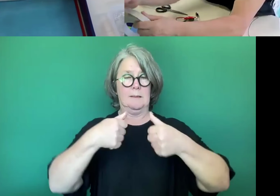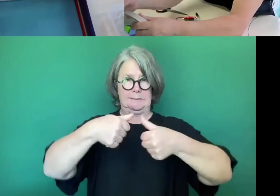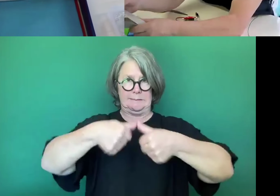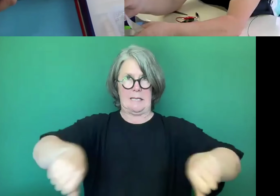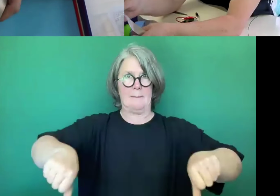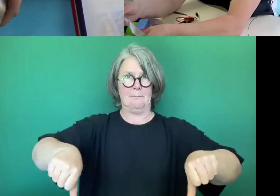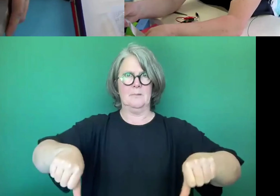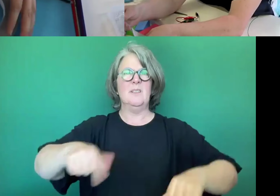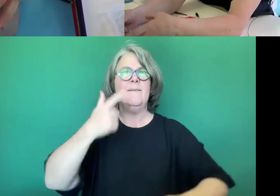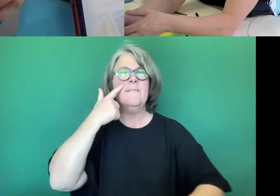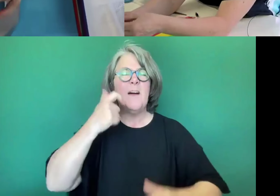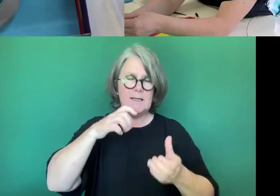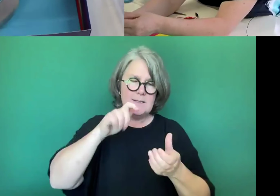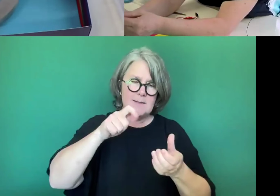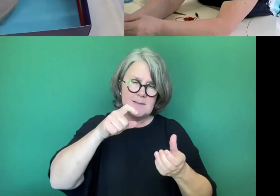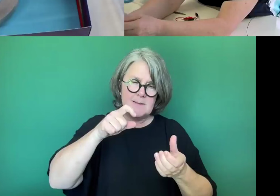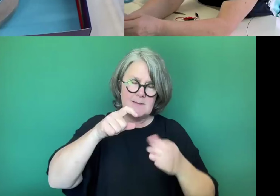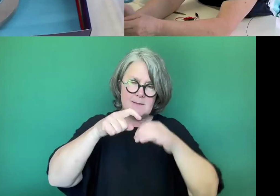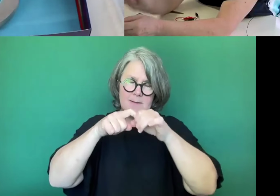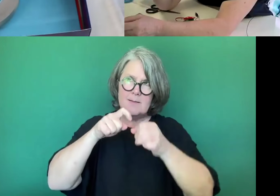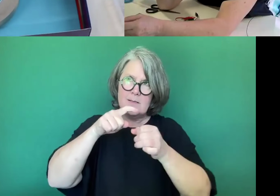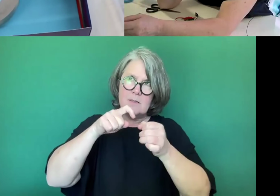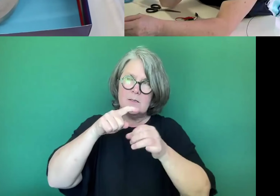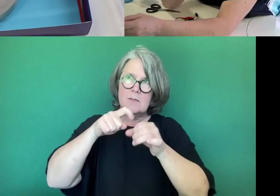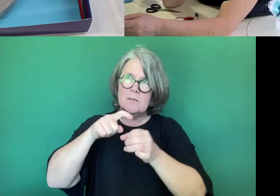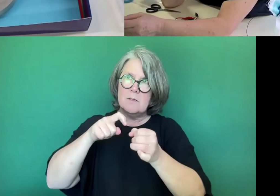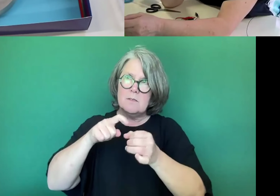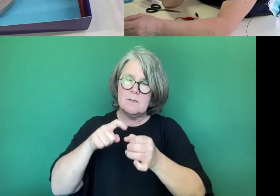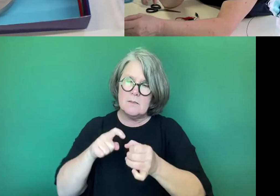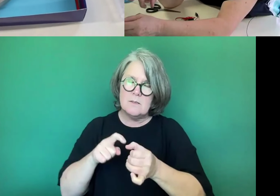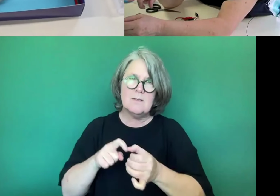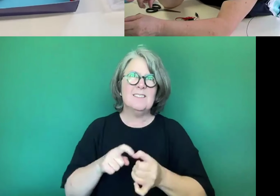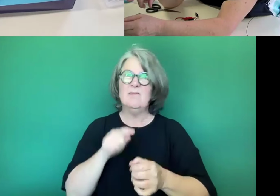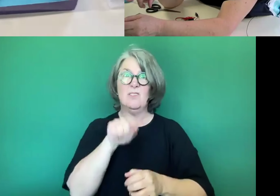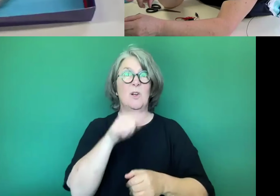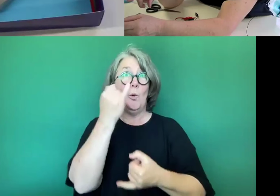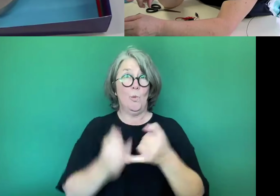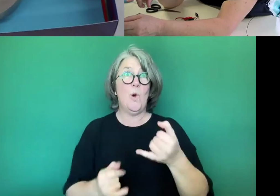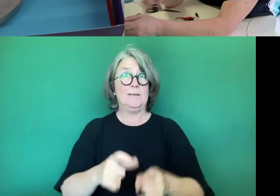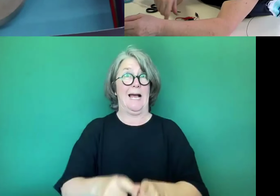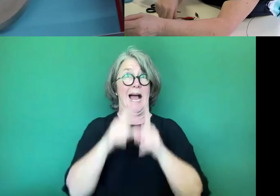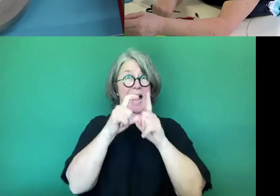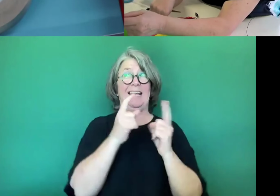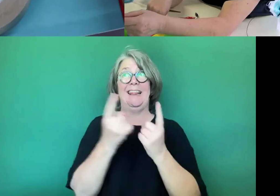and try to find the end of it. This is the hardest thing that we will do